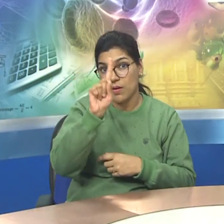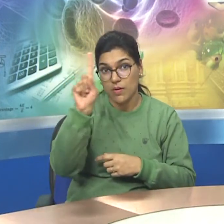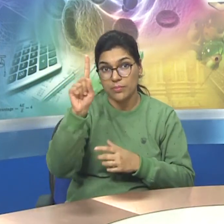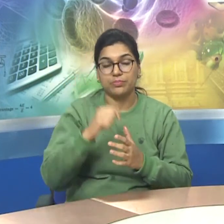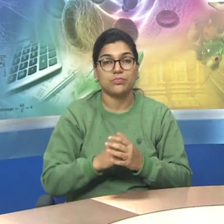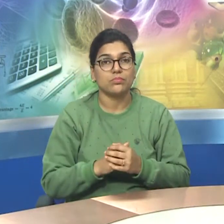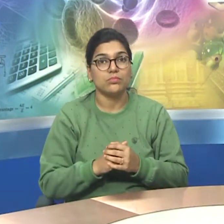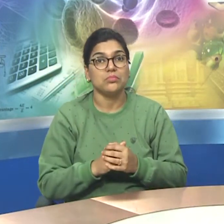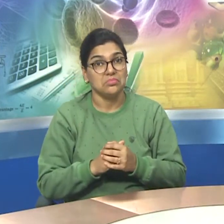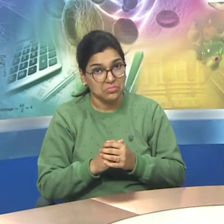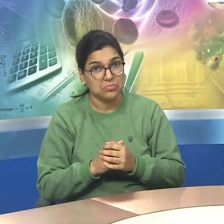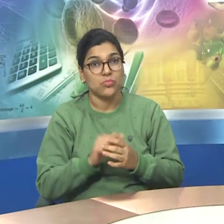Eleventh word